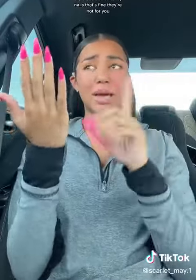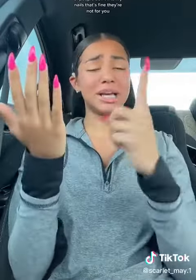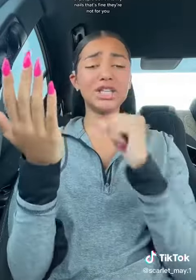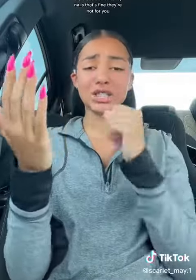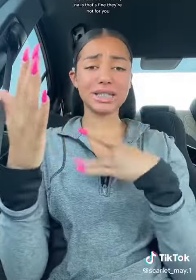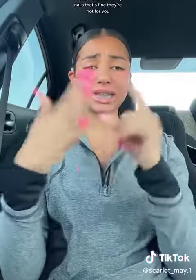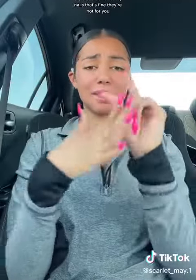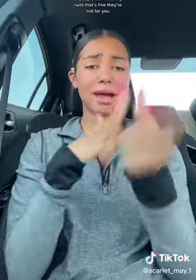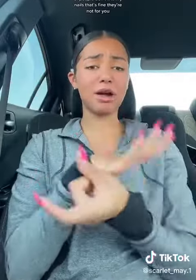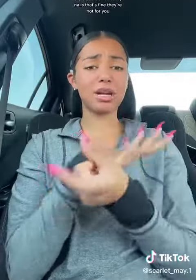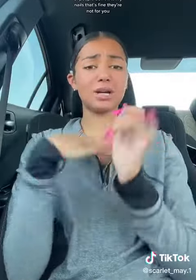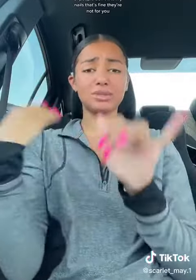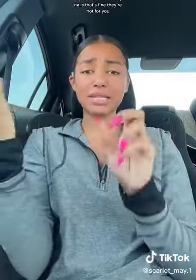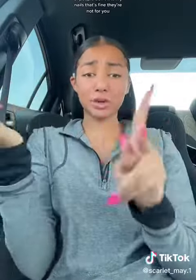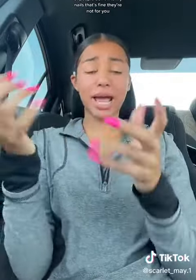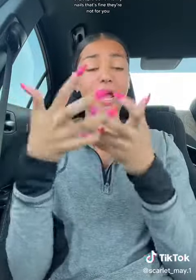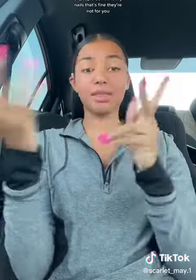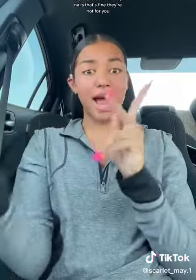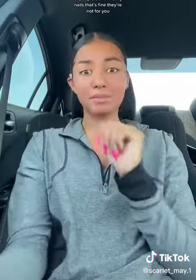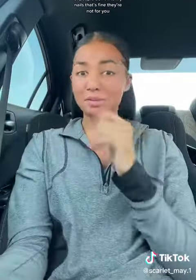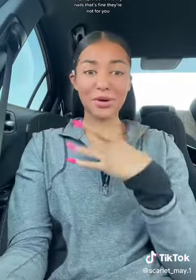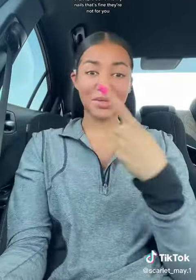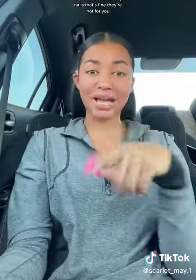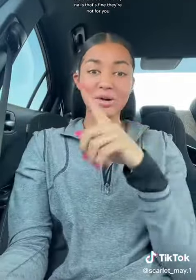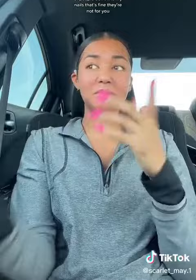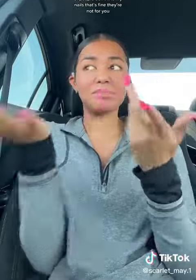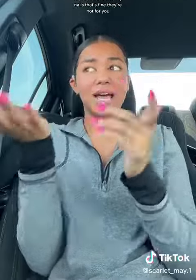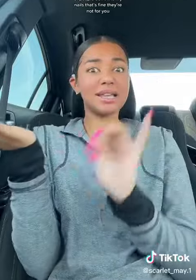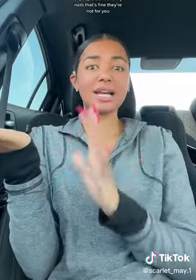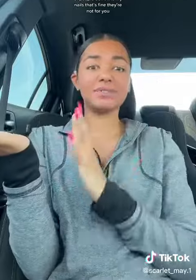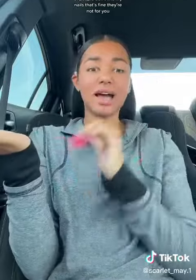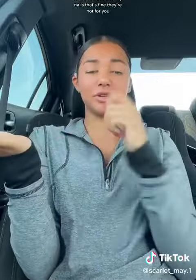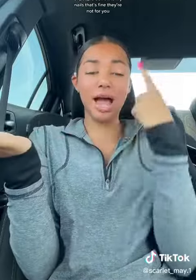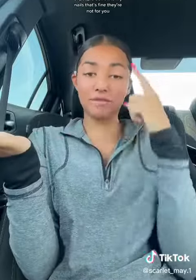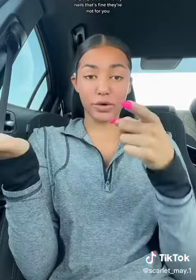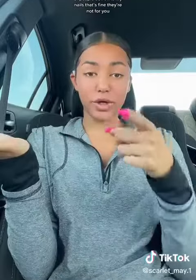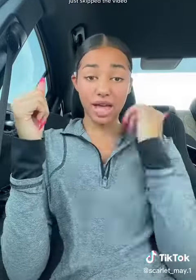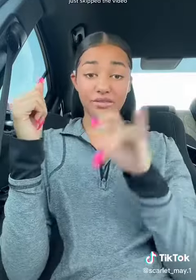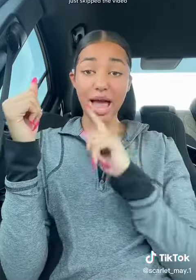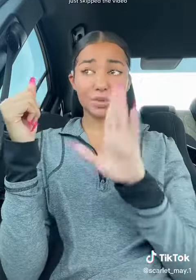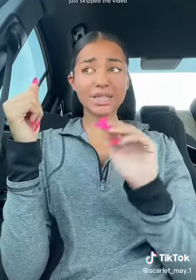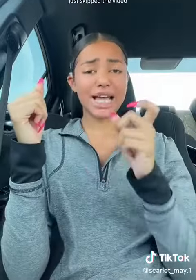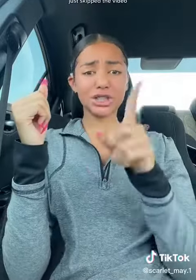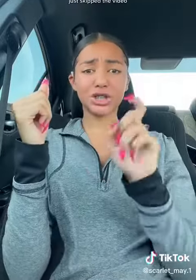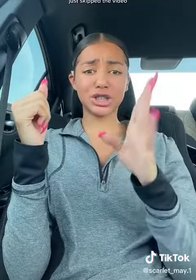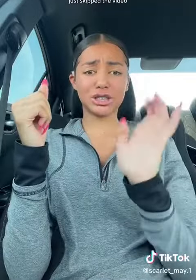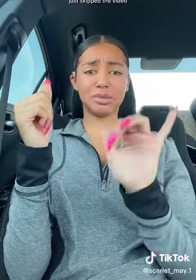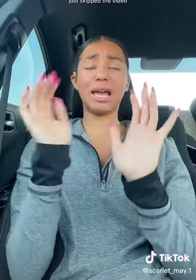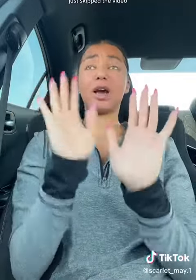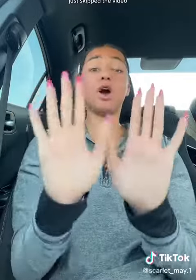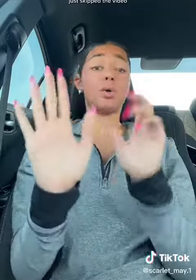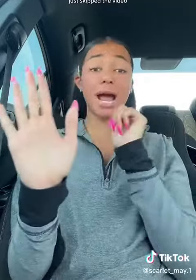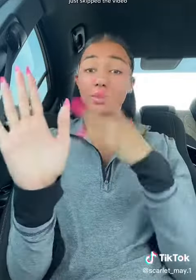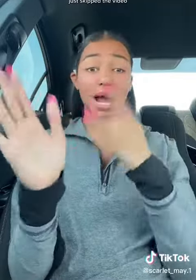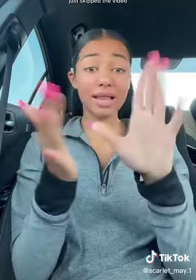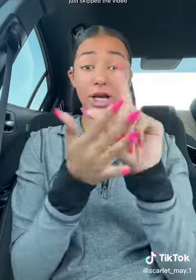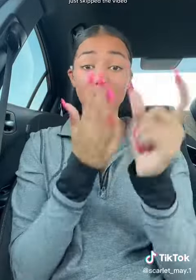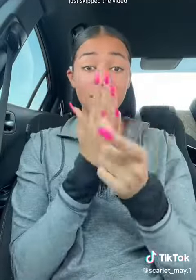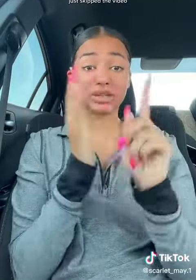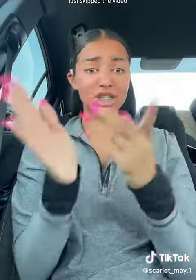he just didn't like my long nails, that's okay. Okay, a lot of people don't like them. That's fine, they're not for you. If that was the case, he should have just been like, oh, I do not like her nails, and just